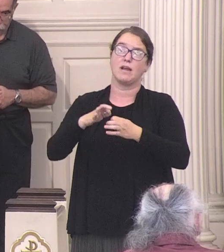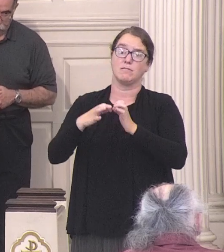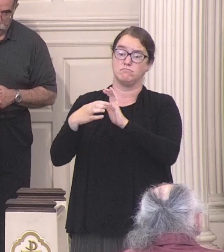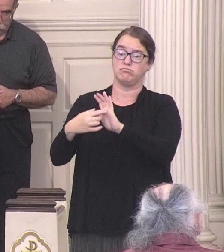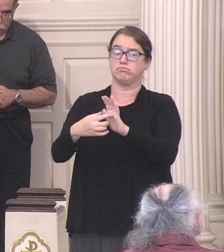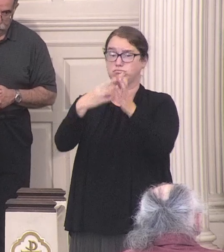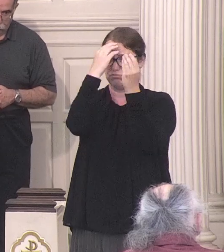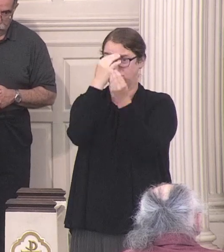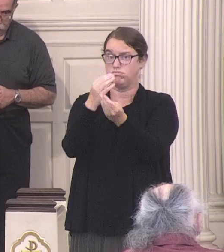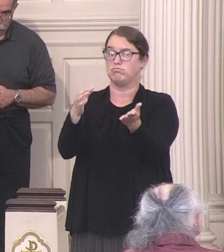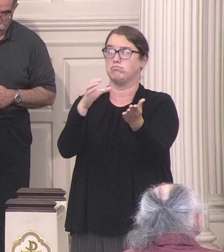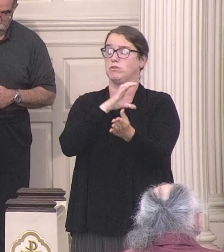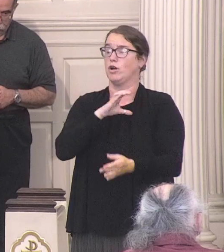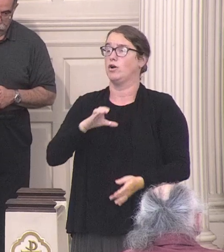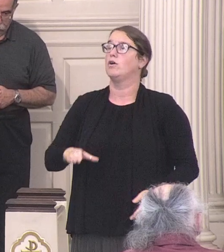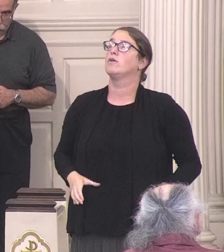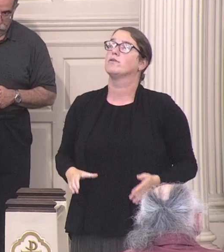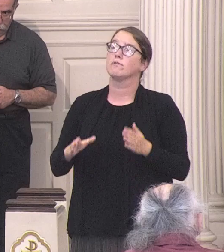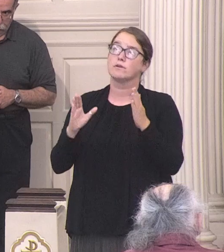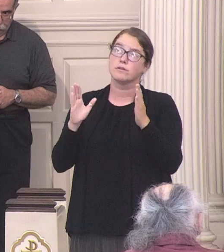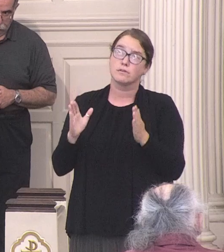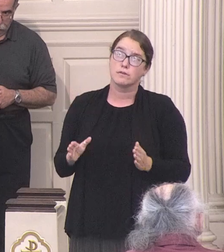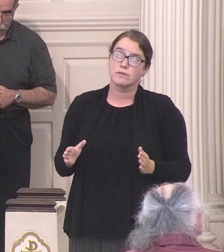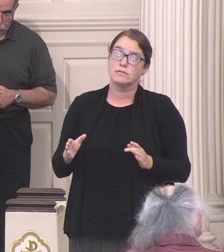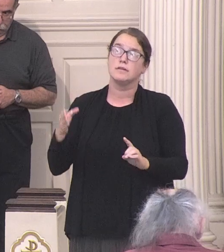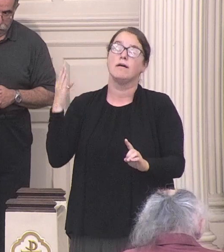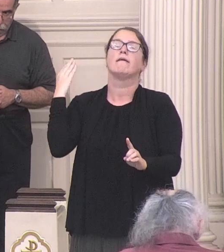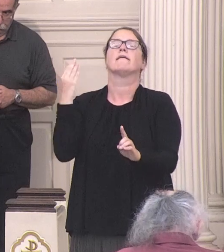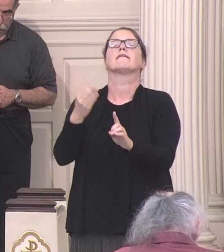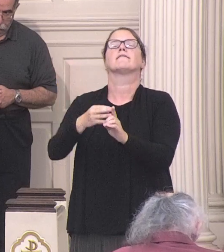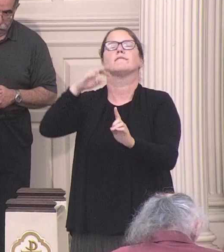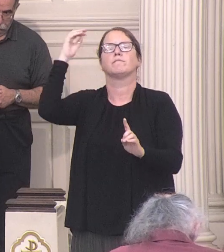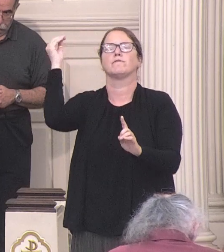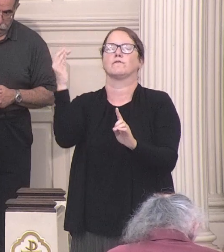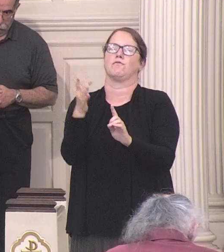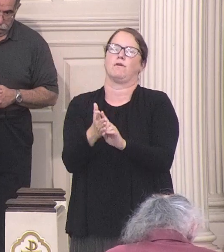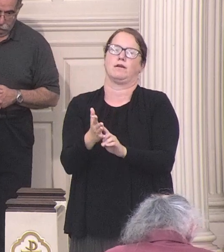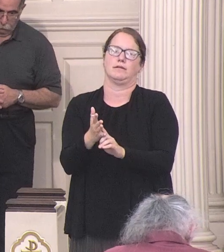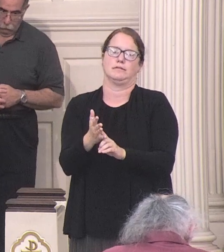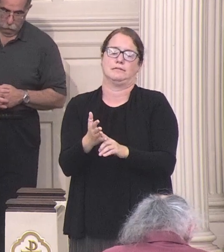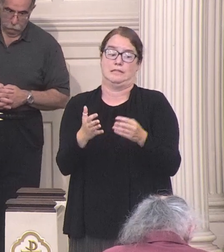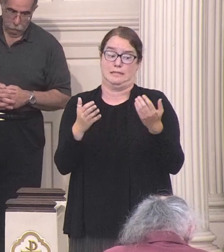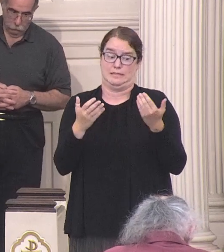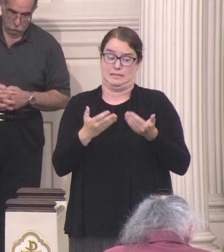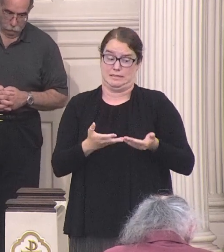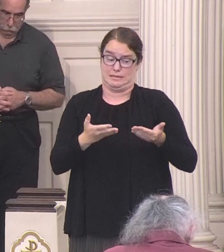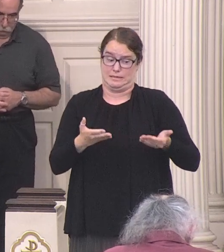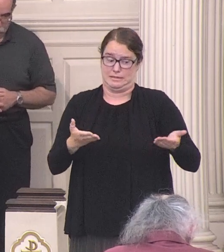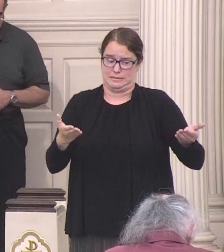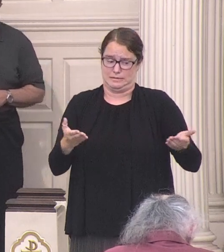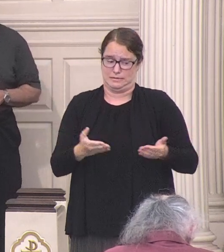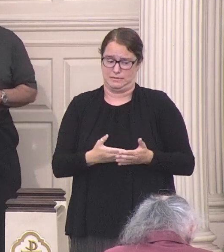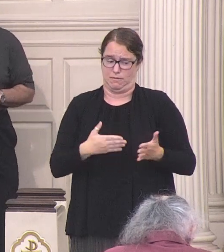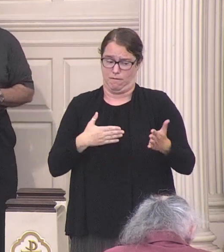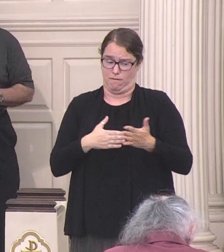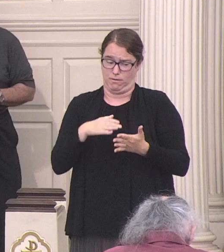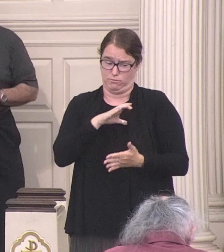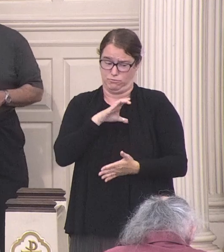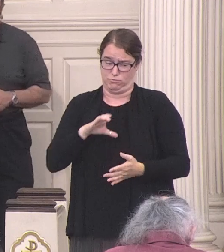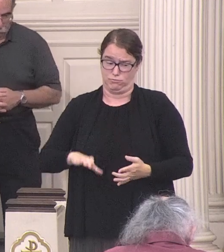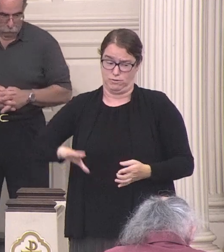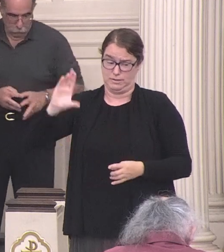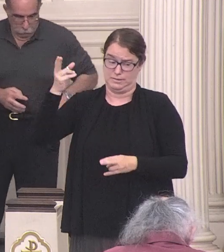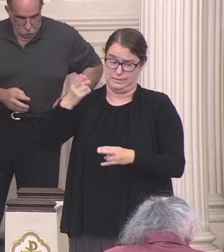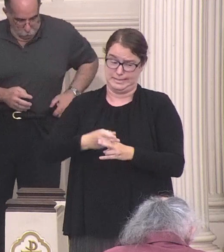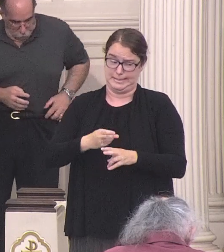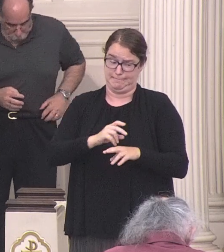Christians the grace to reject what is contrary to the name of Christ and to